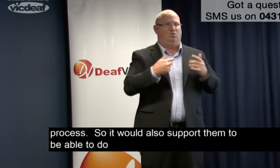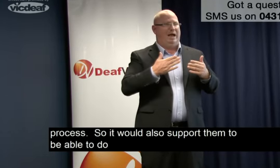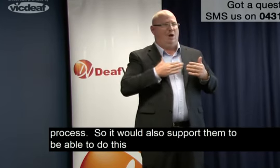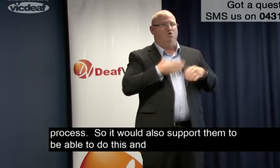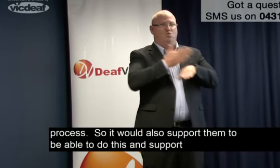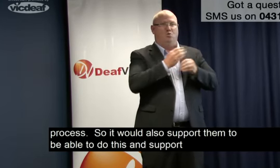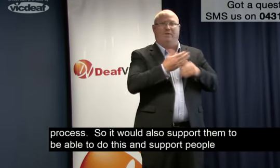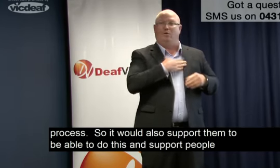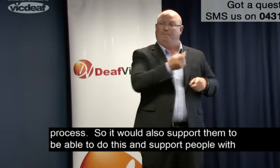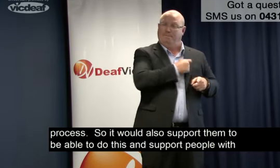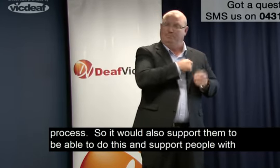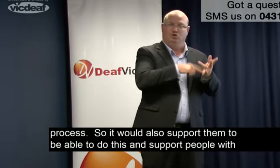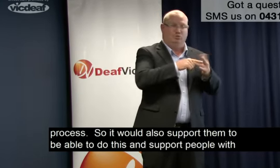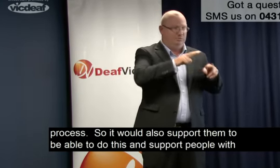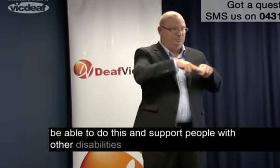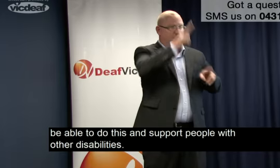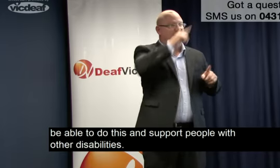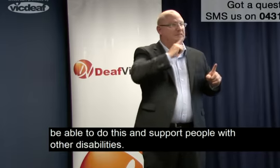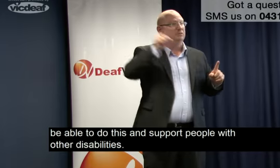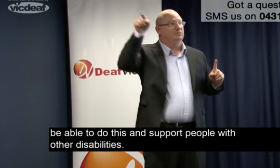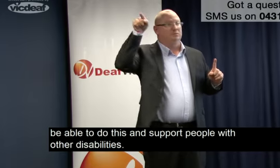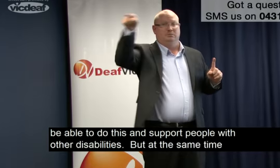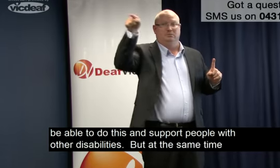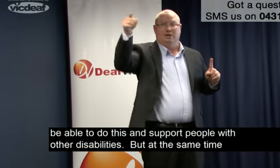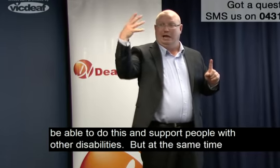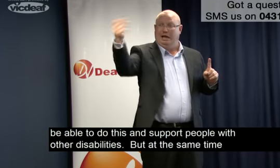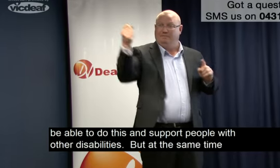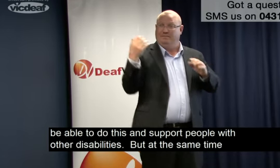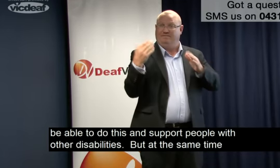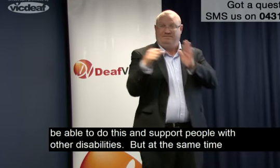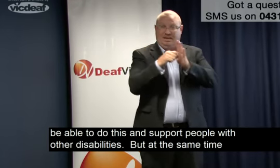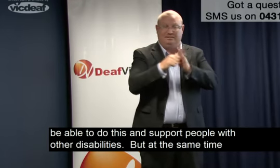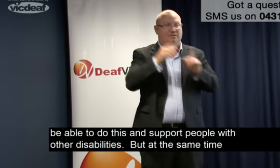same time, we're enhancing our work with our membership to say, look,